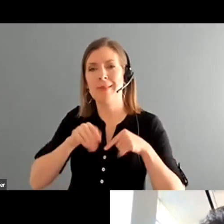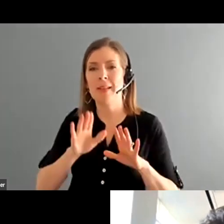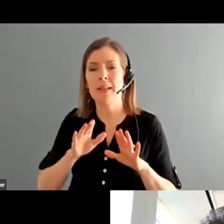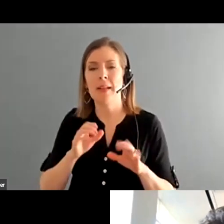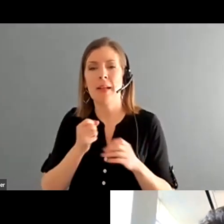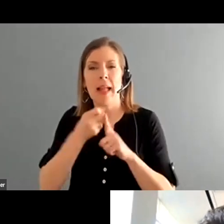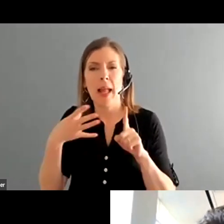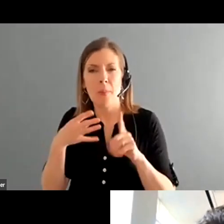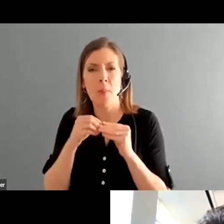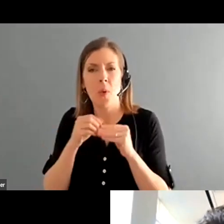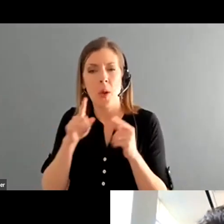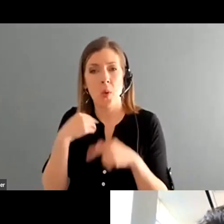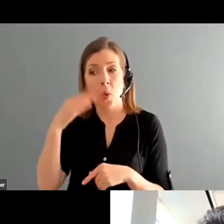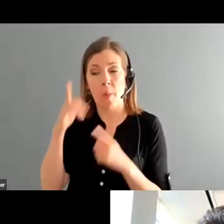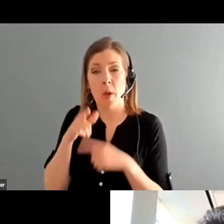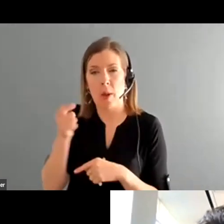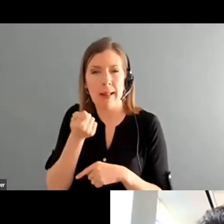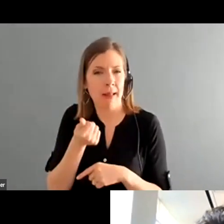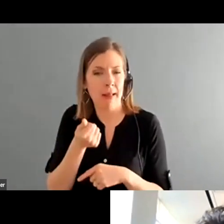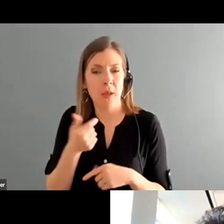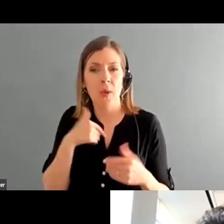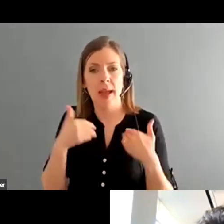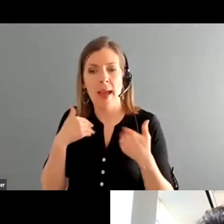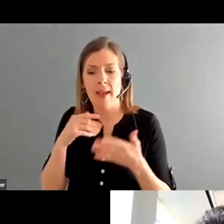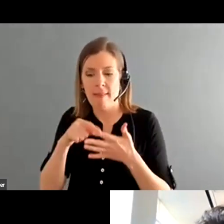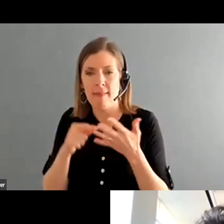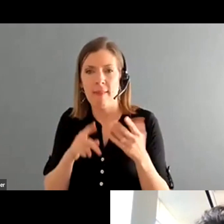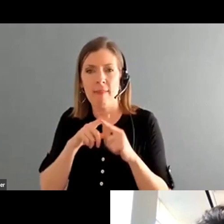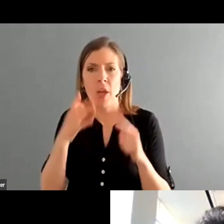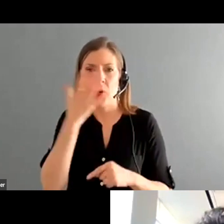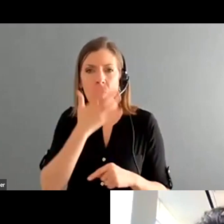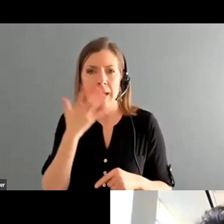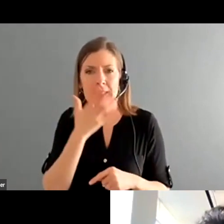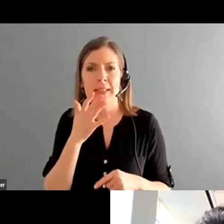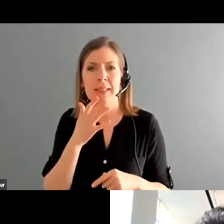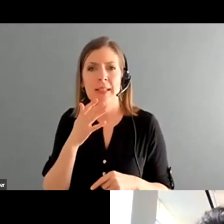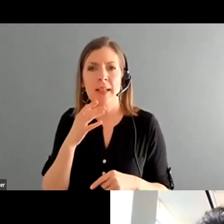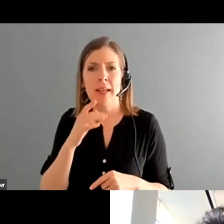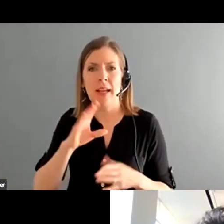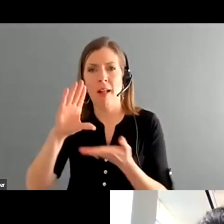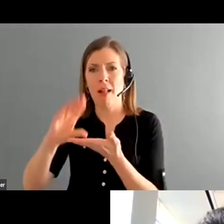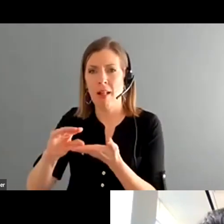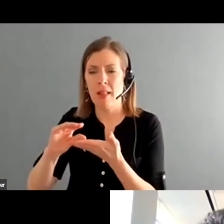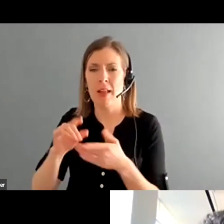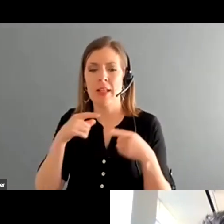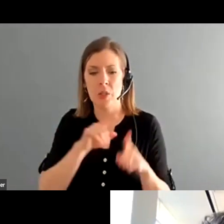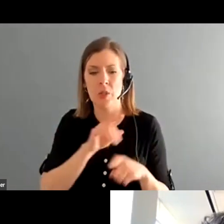know about her, which is very little, we have these accounts, very racist and condescending accounts in the letters by